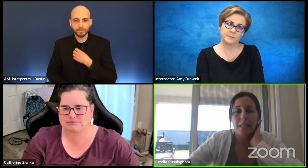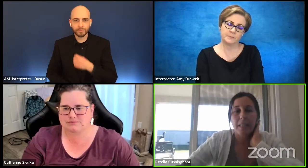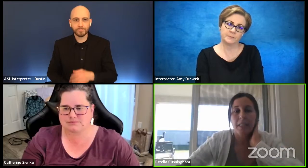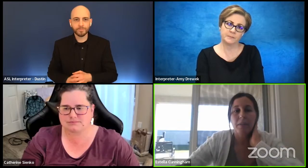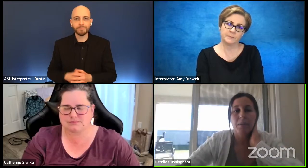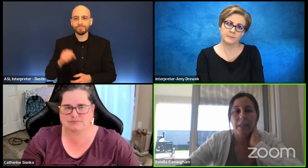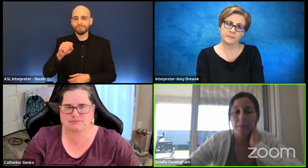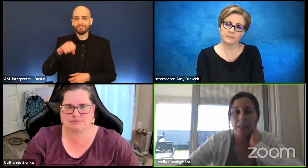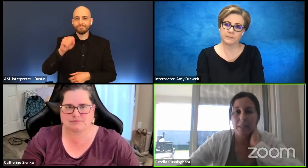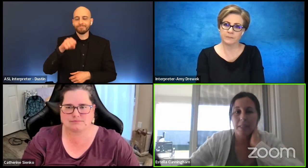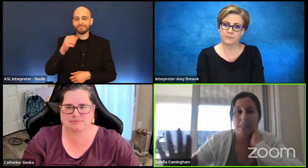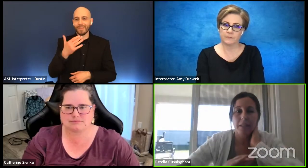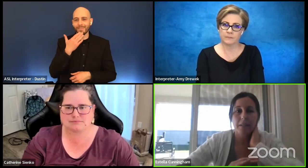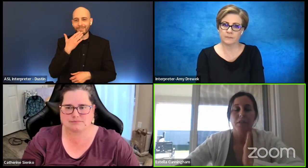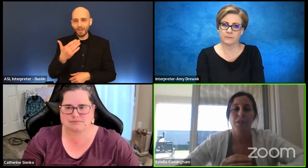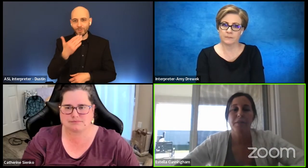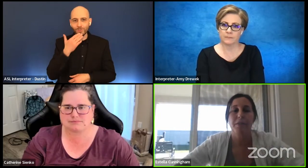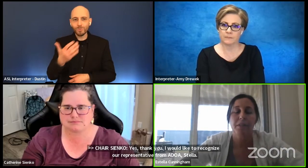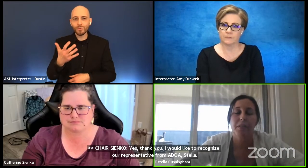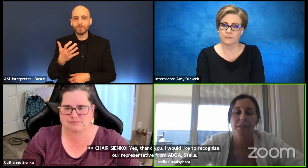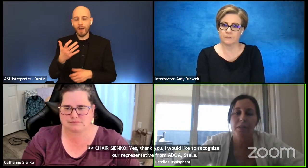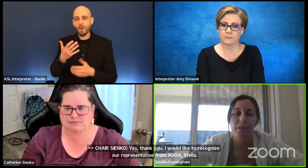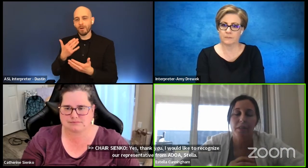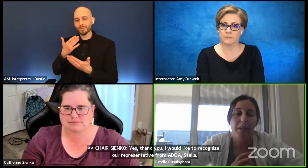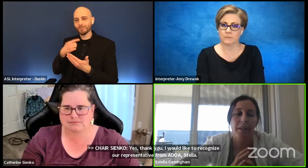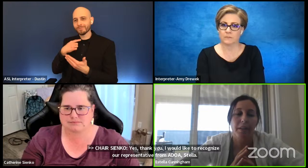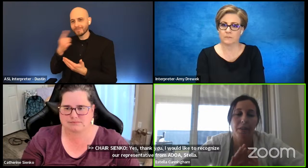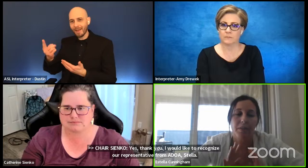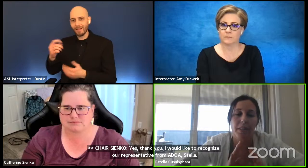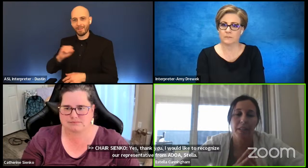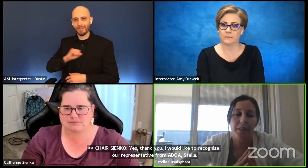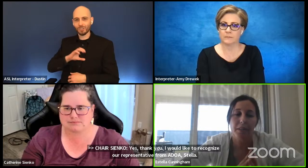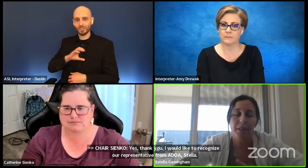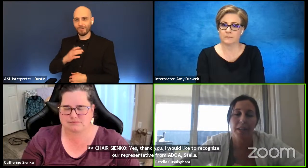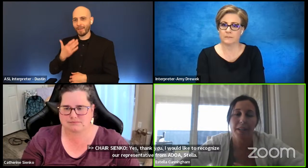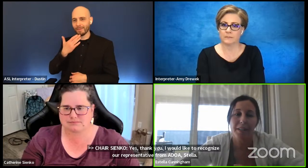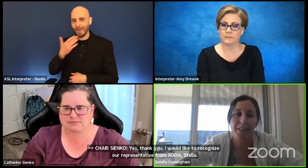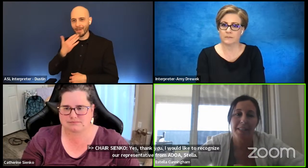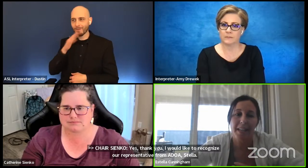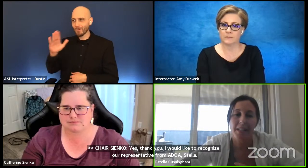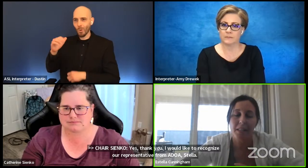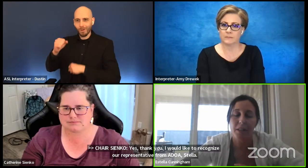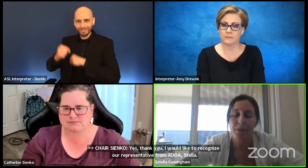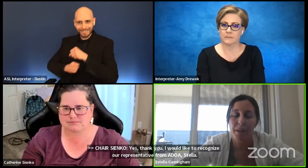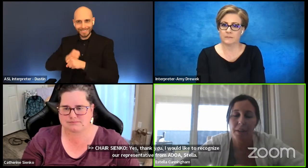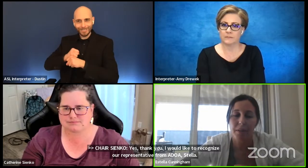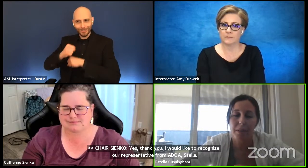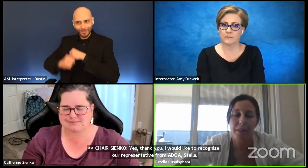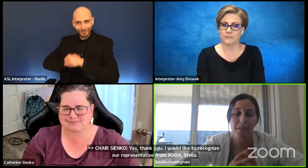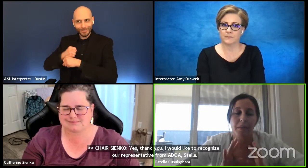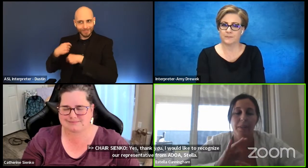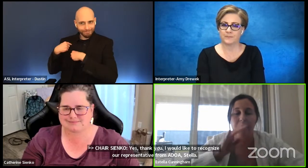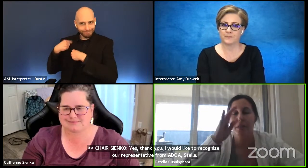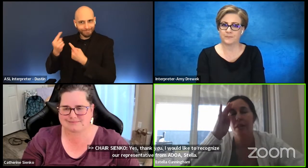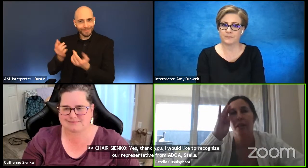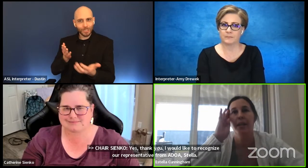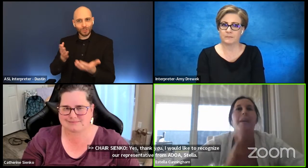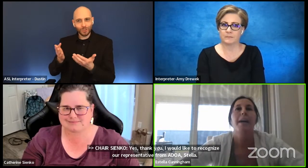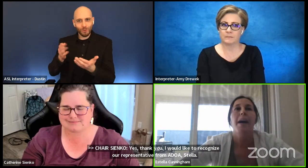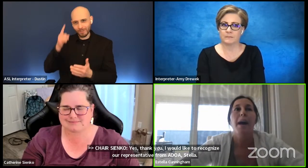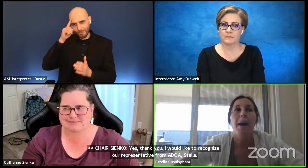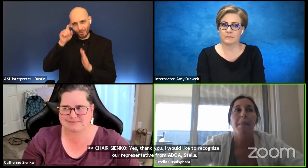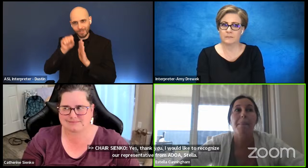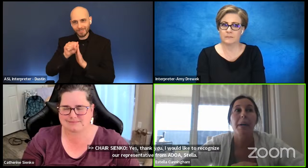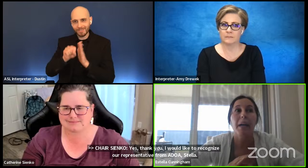Yes, thank you. I wanted to say thank you to Sherry for your years of service here to the state. So thank you. It's always a good